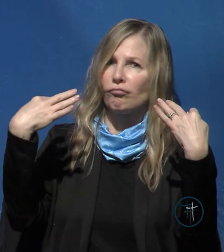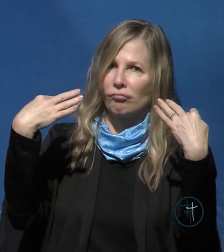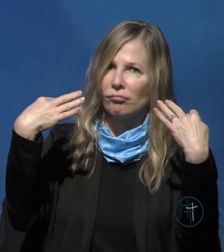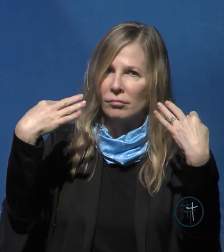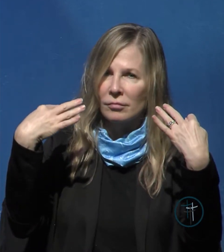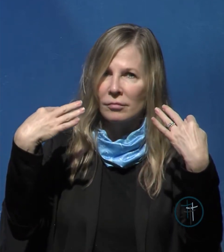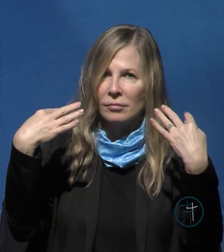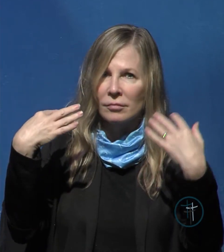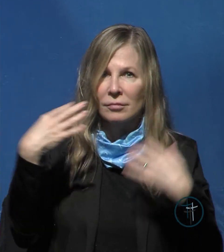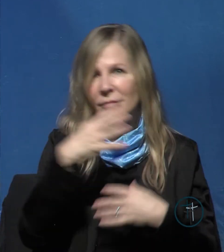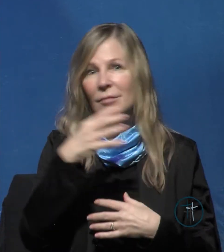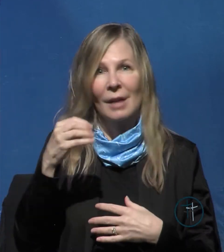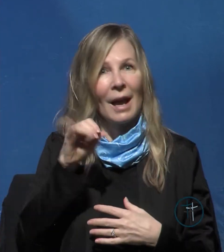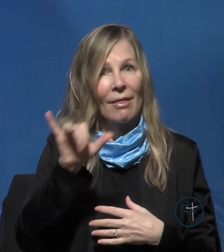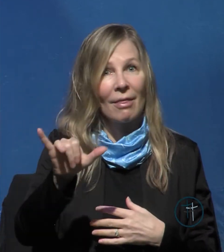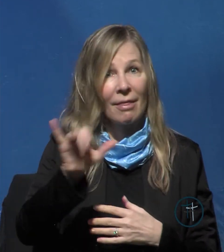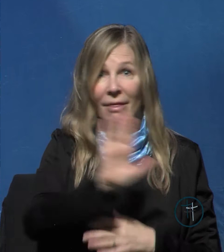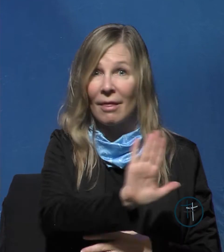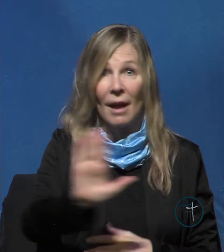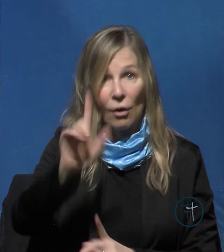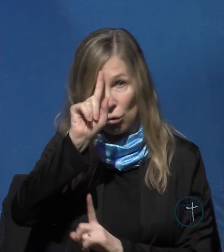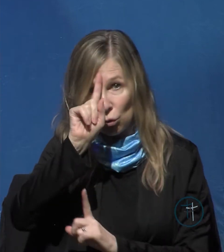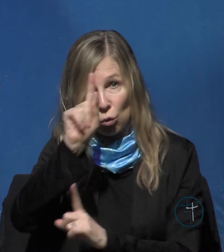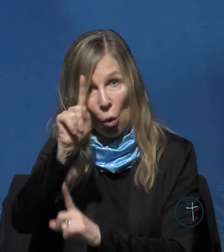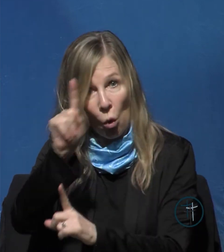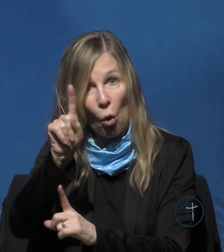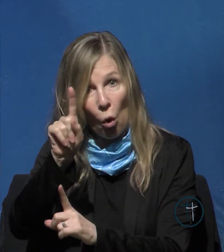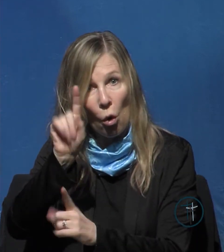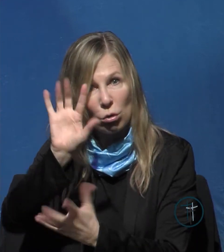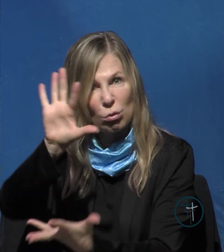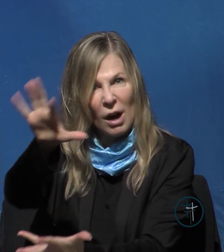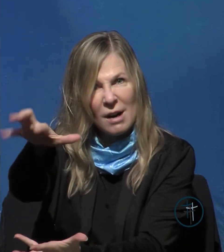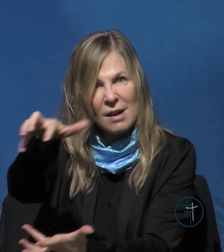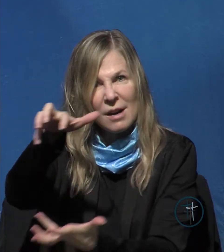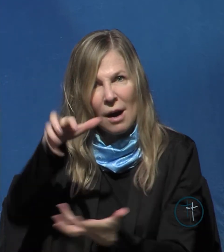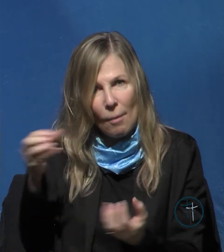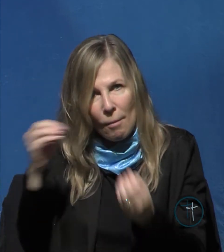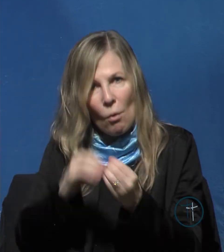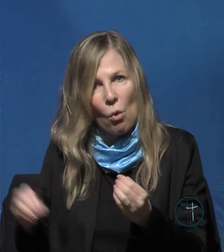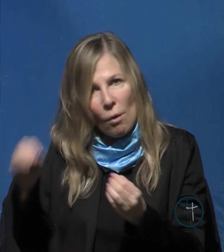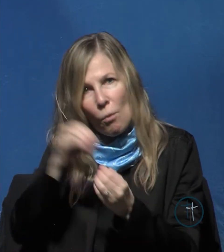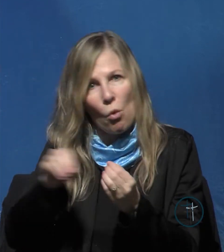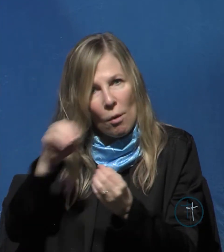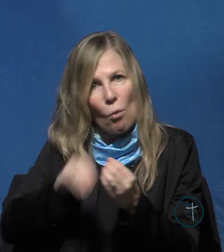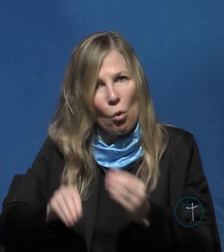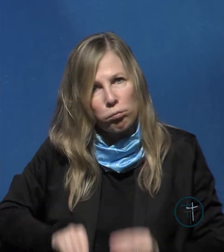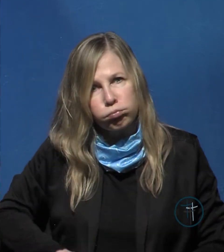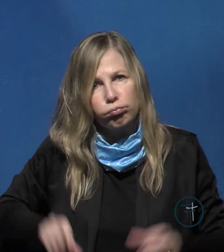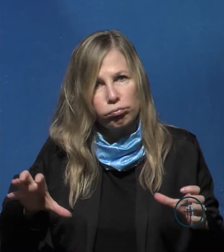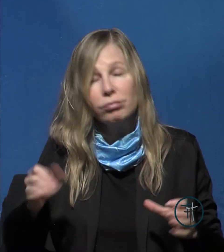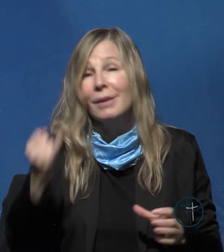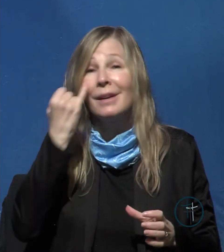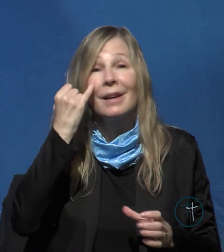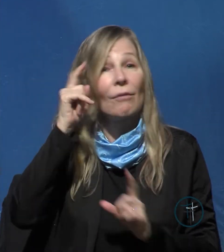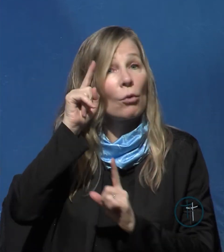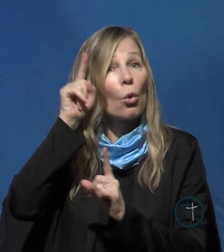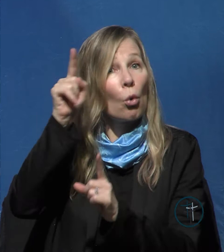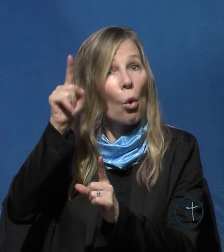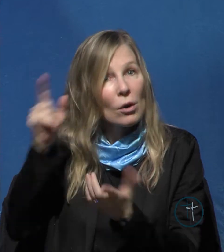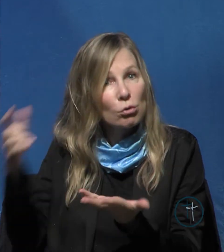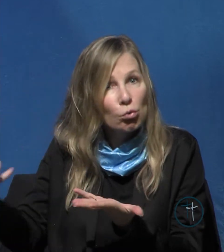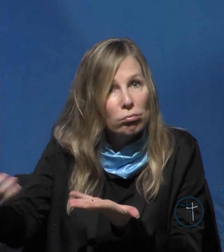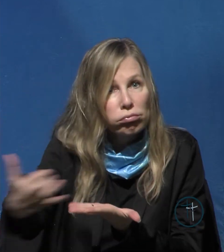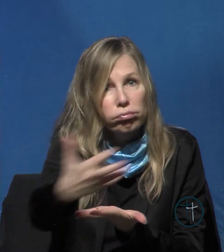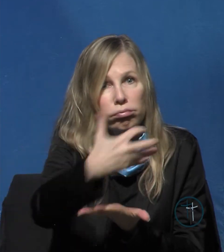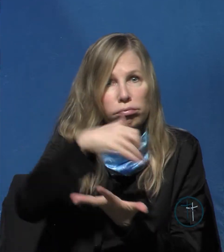And if the goal of life is just to have more and more, then of course that makes sense. If the goal of life is to accumulate